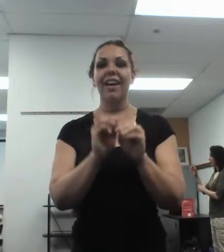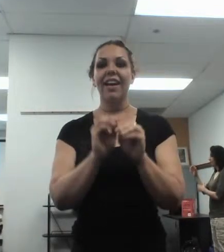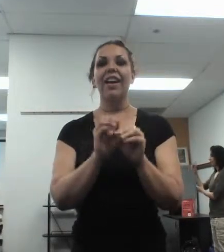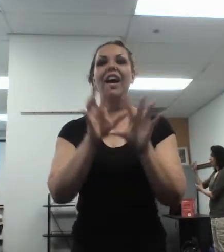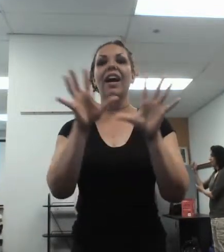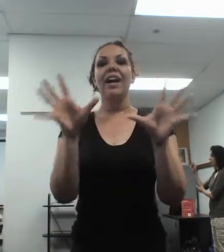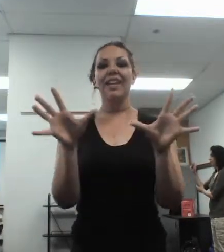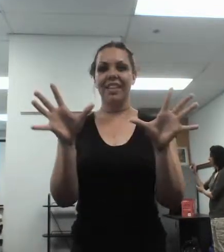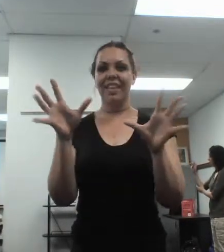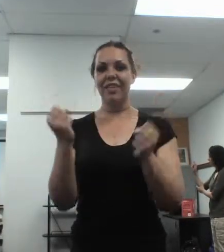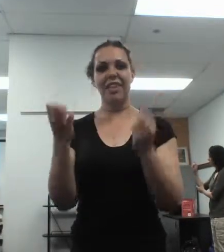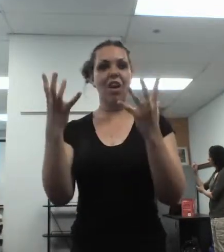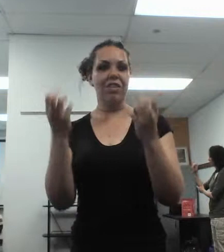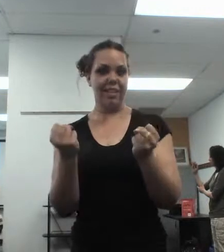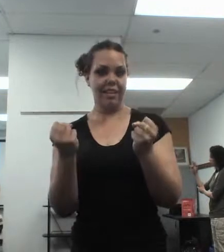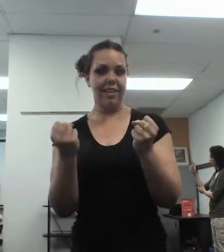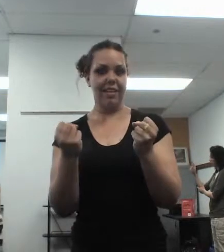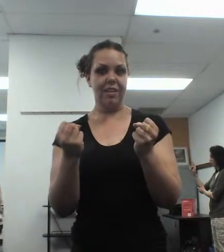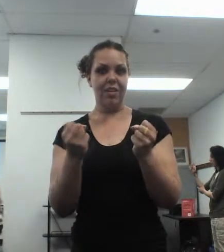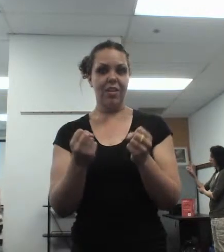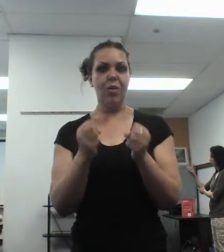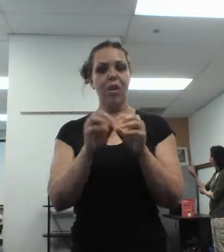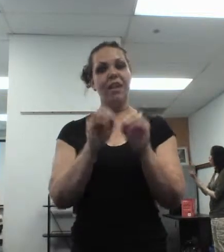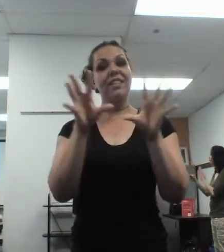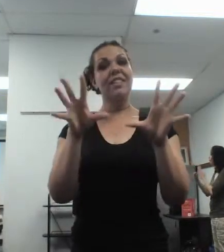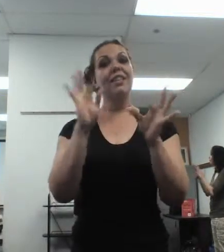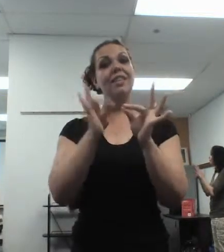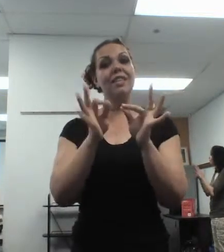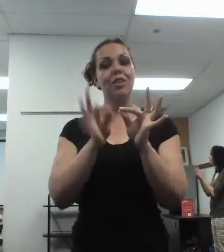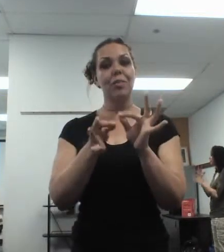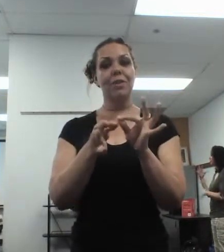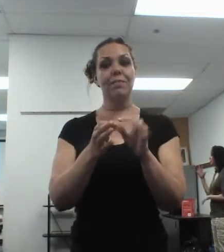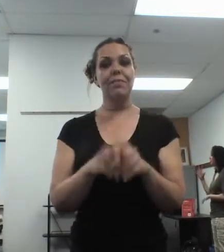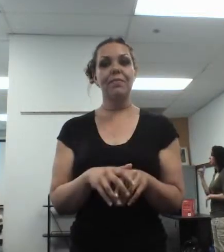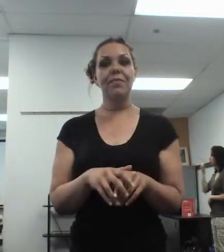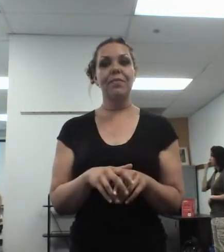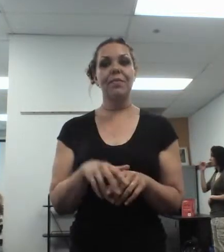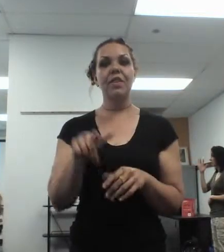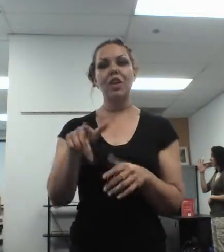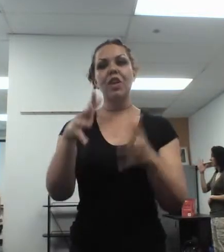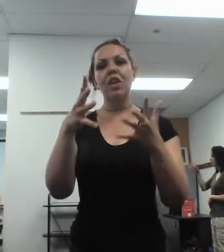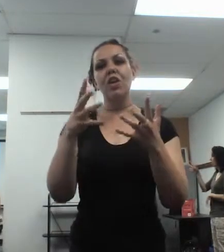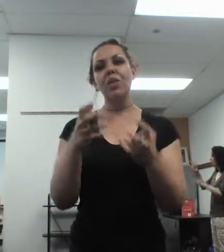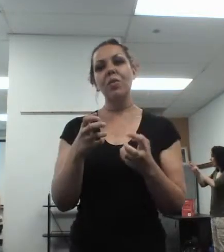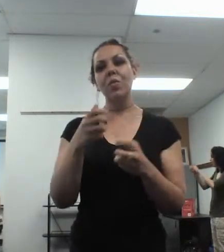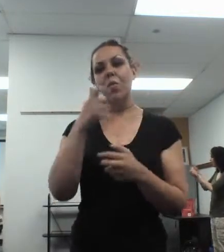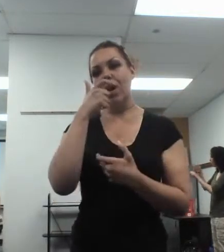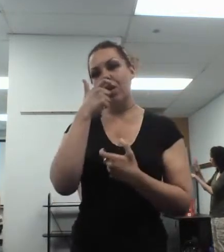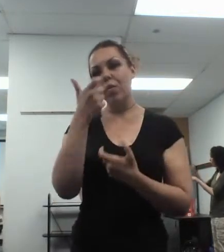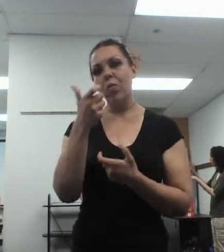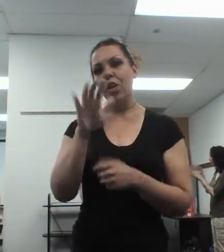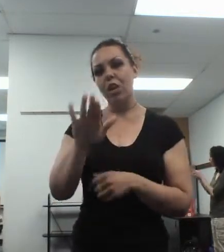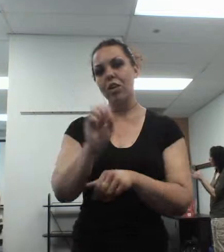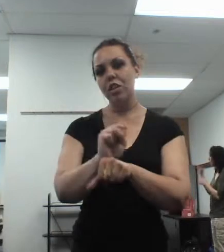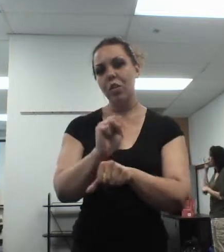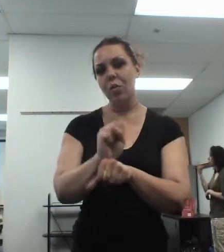work to see if it is clear, crisp and clear, and I might add to this